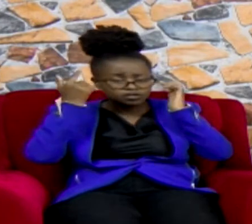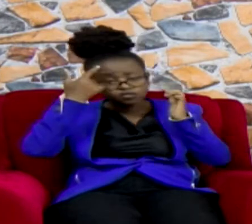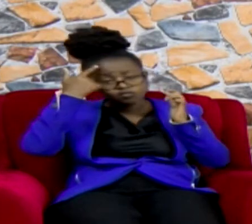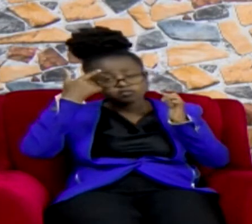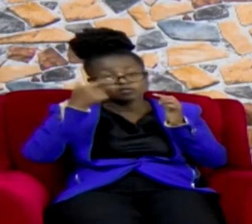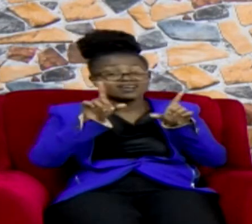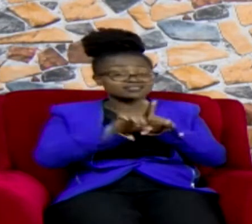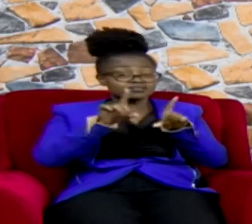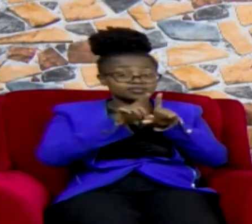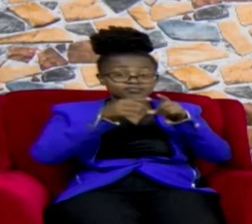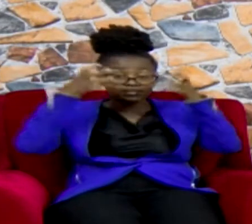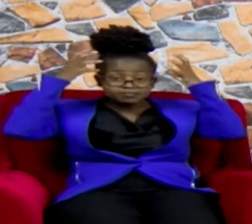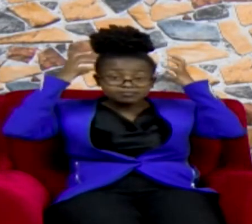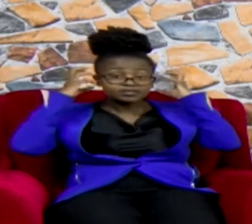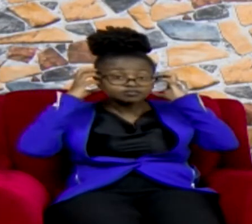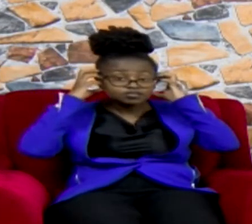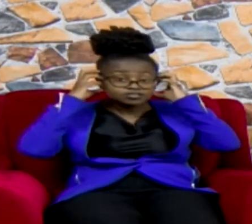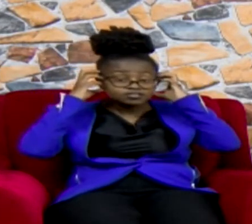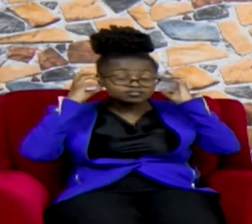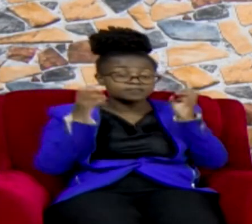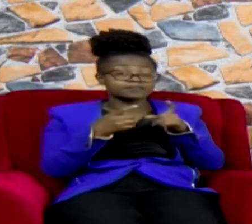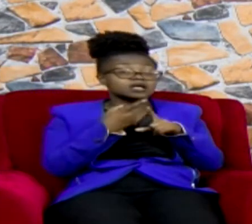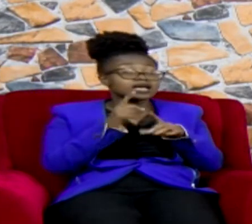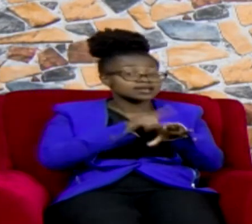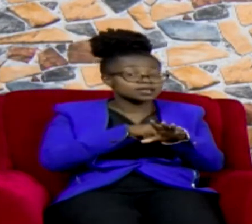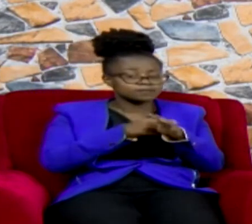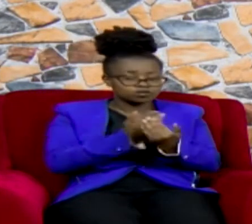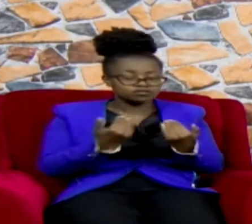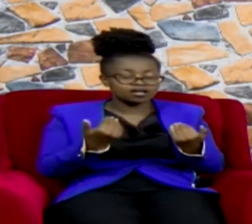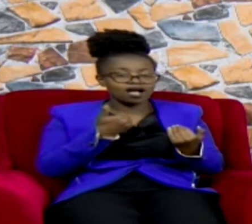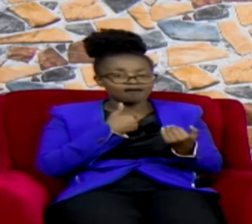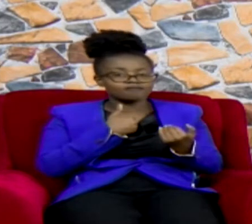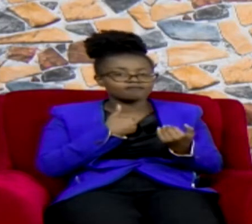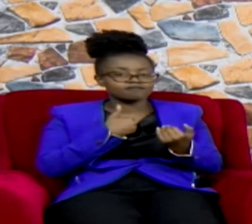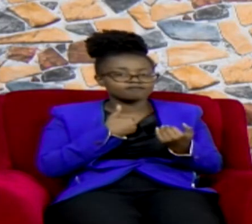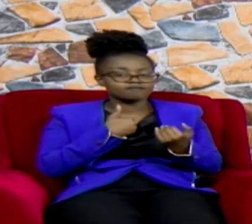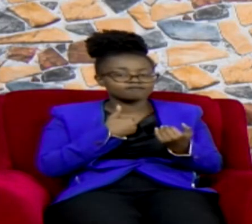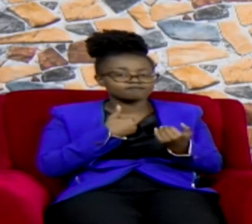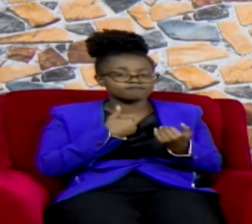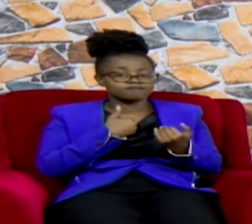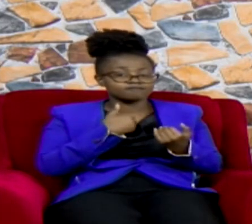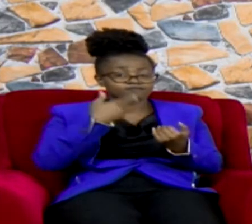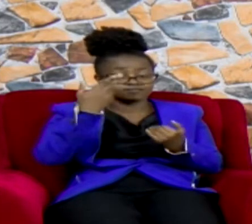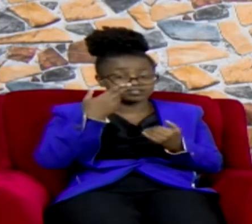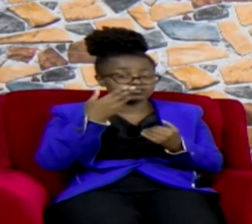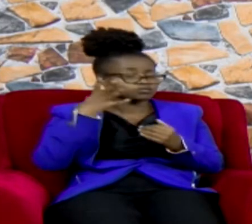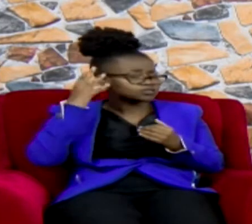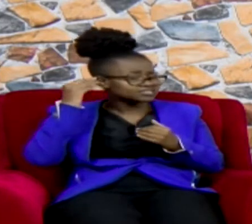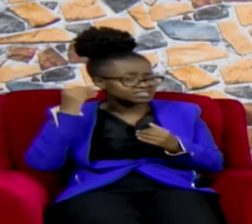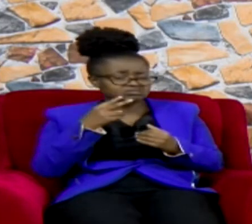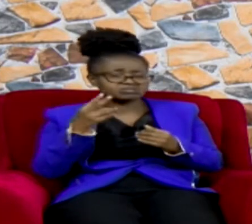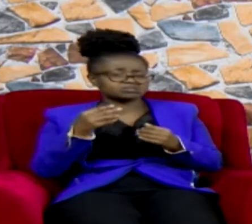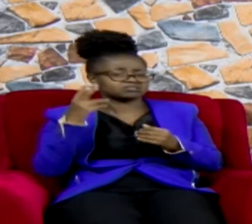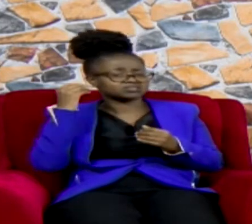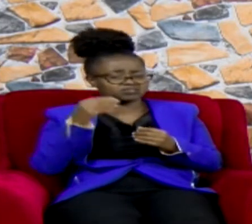sake of our viewers and to educate the parents who are out there. So when your child has the high sensitivity to sound, there's